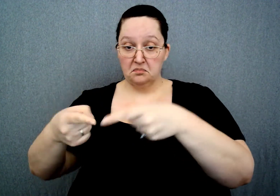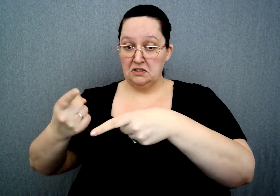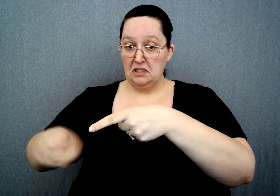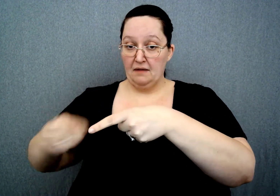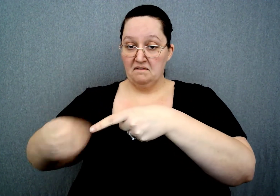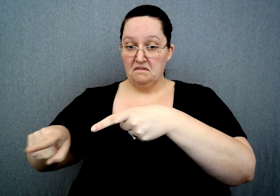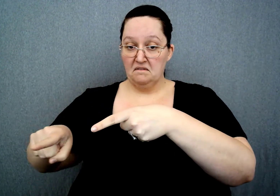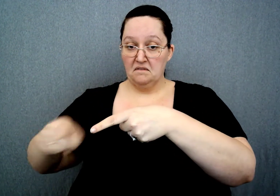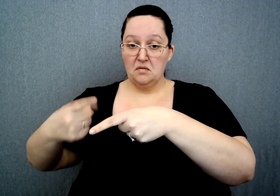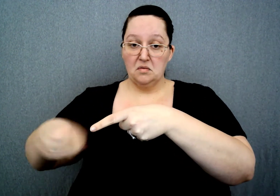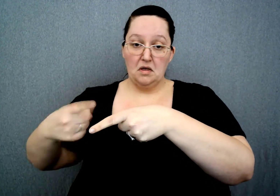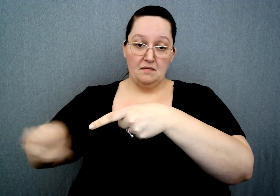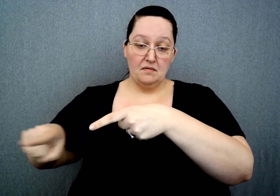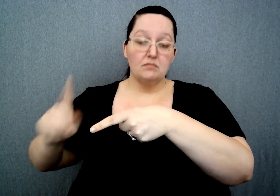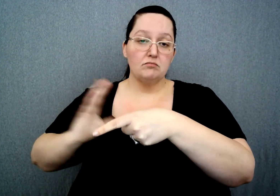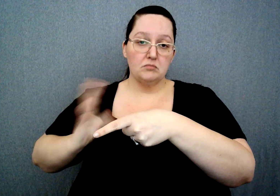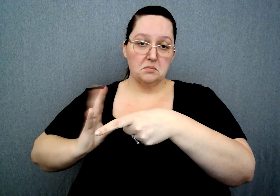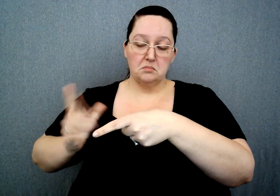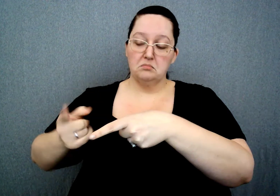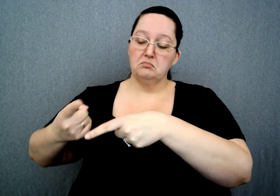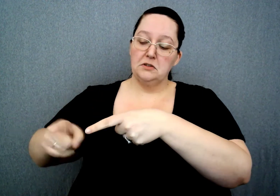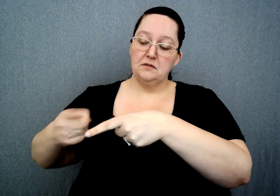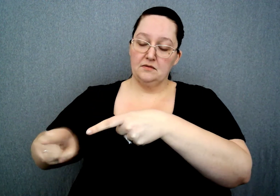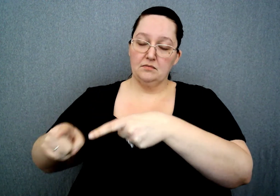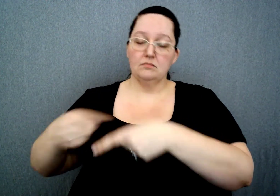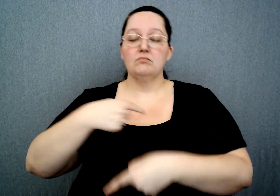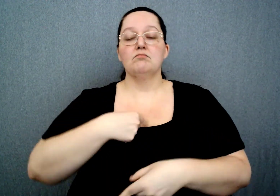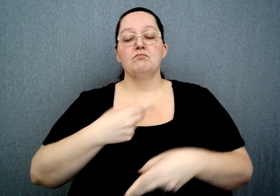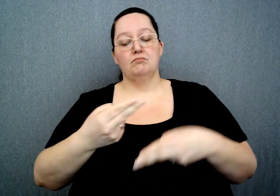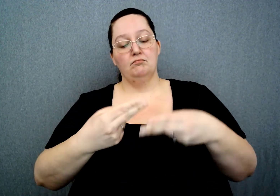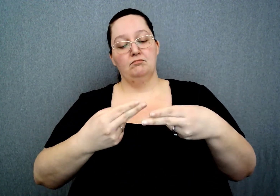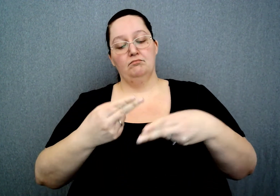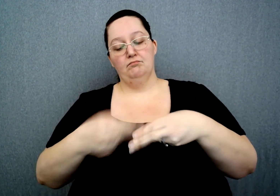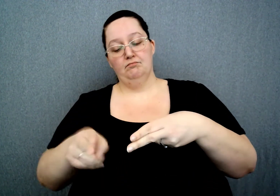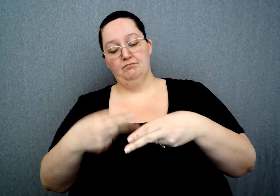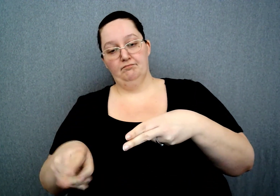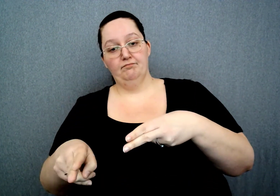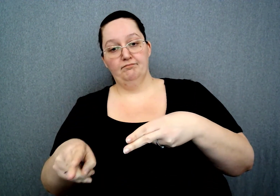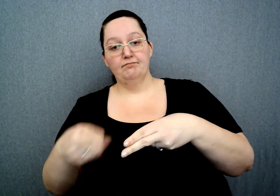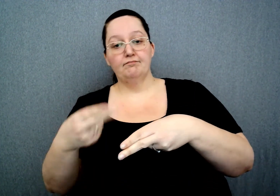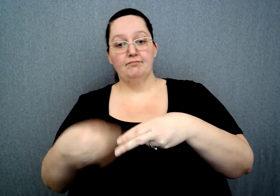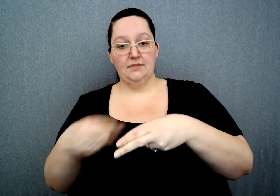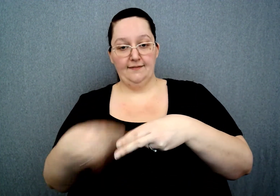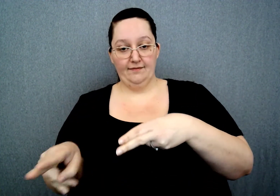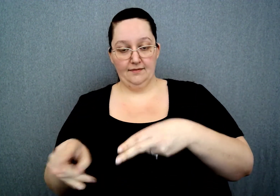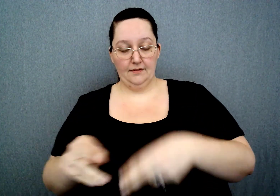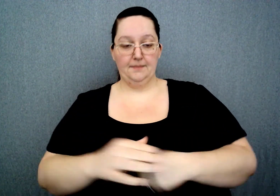can use ones as well, index fingers, that's fine. I will be signing it with the U's, knife.